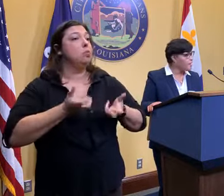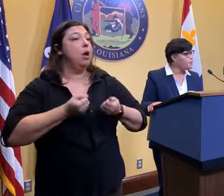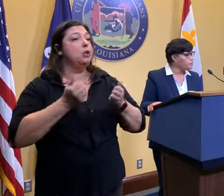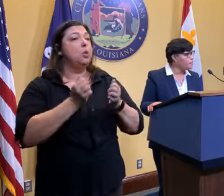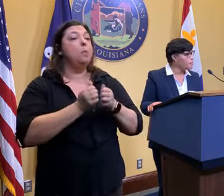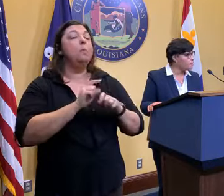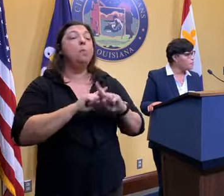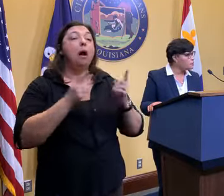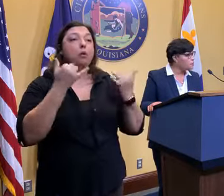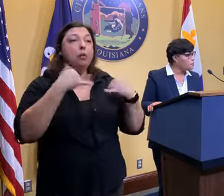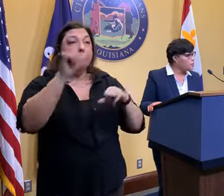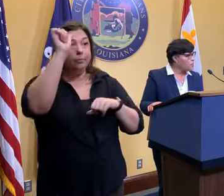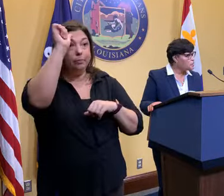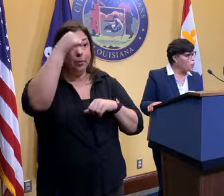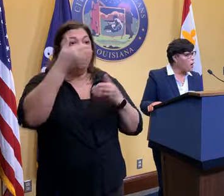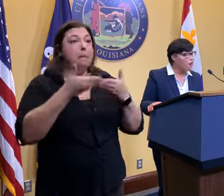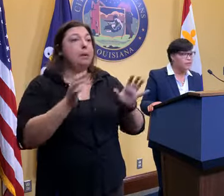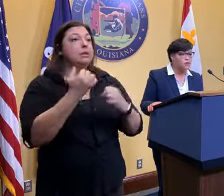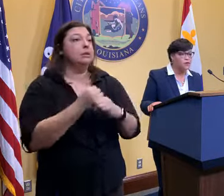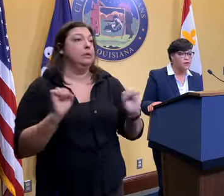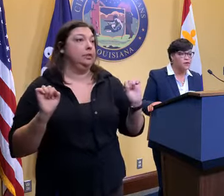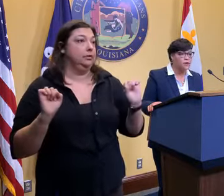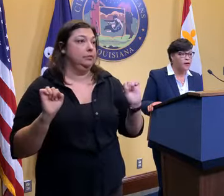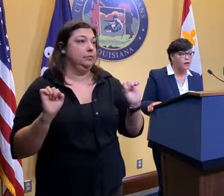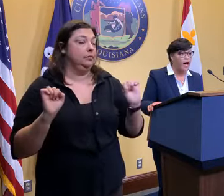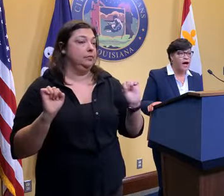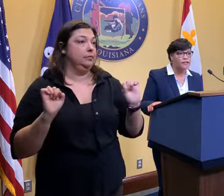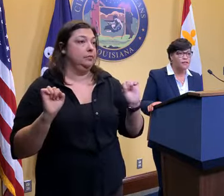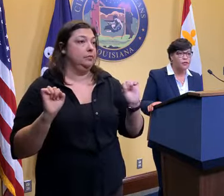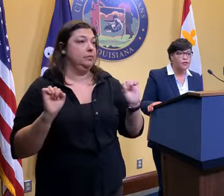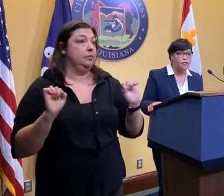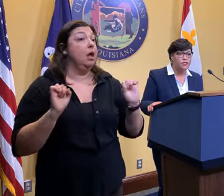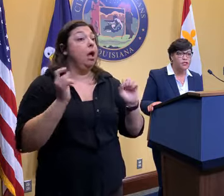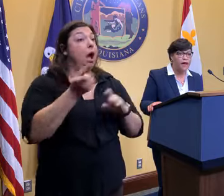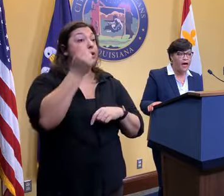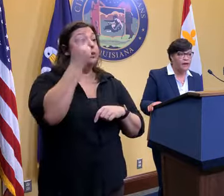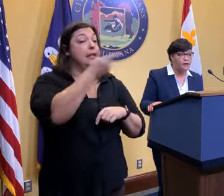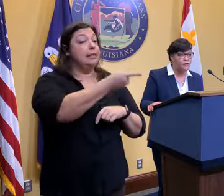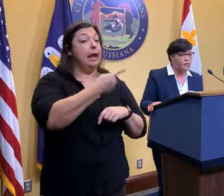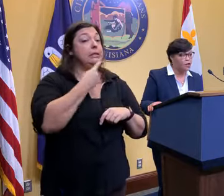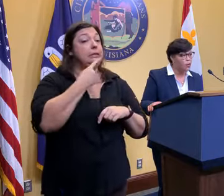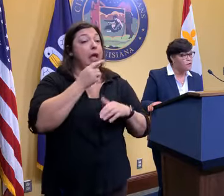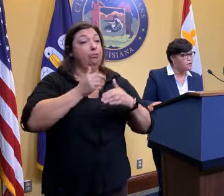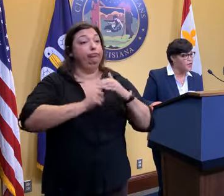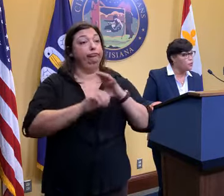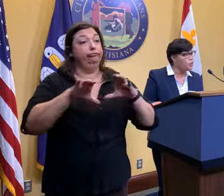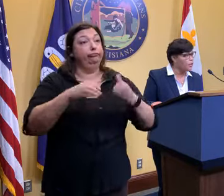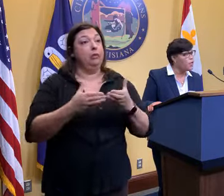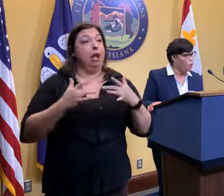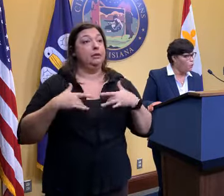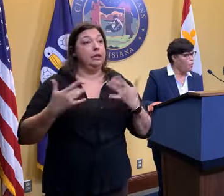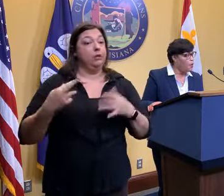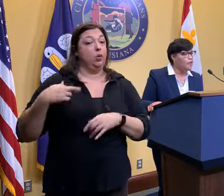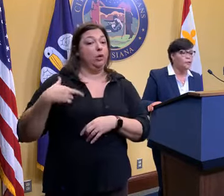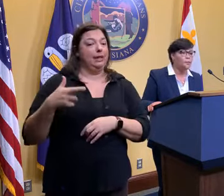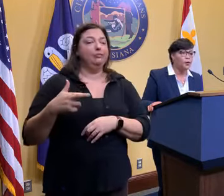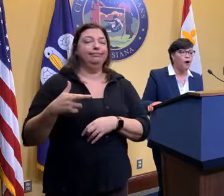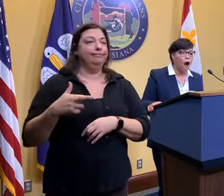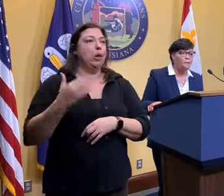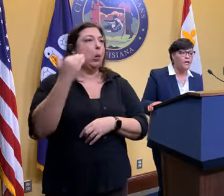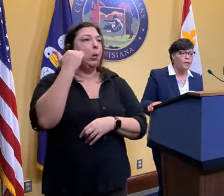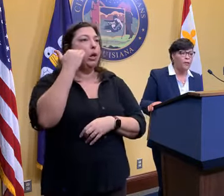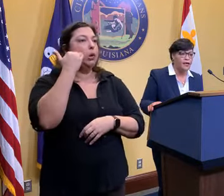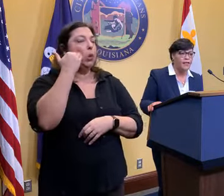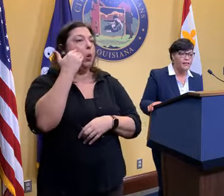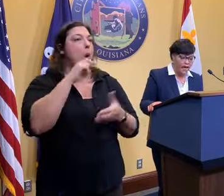public safety concerns. And so while this was under the guise of a religious activity or an event, we know that it put